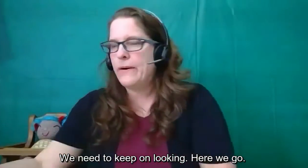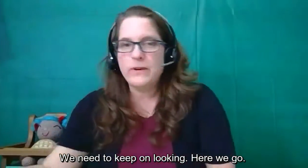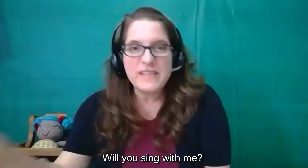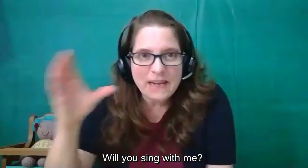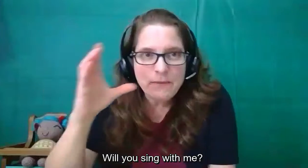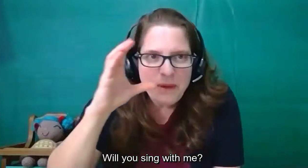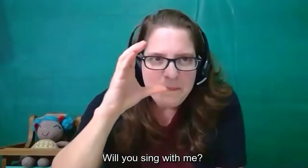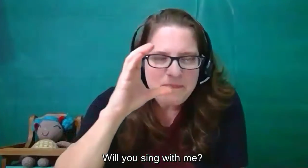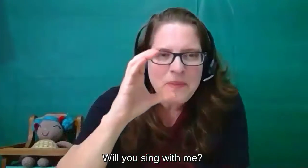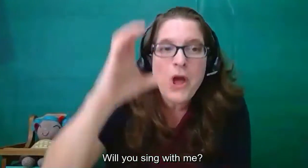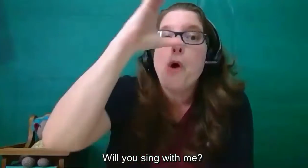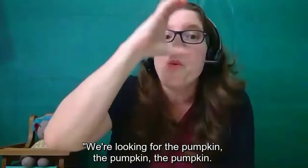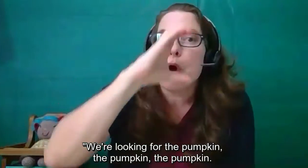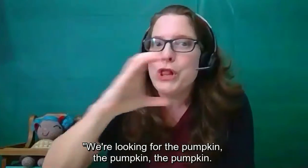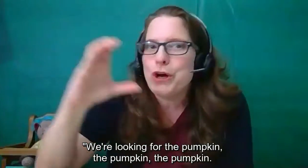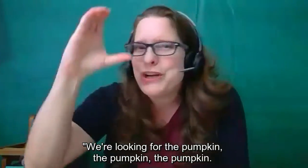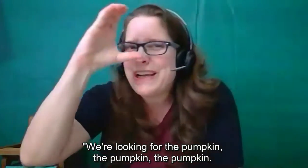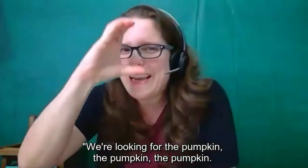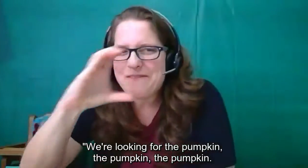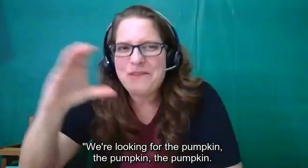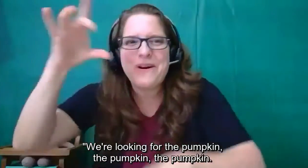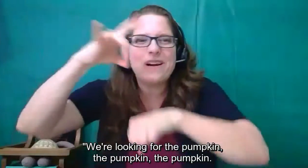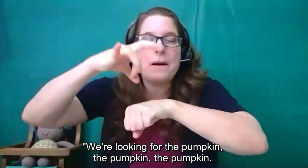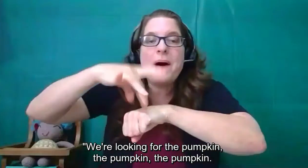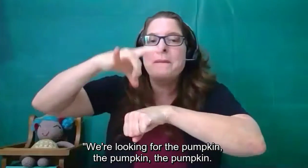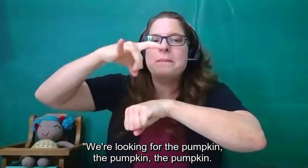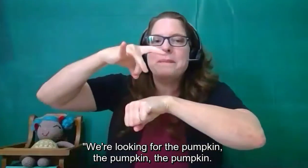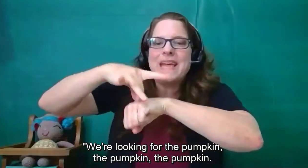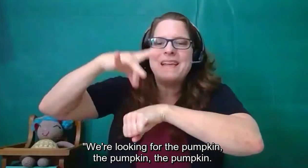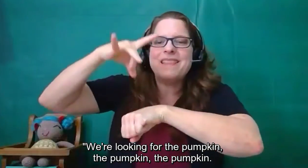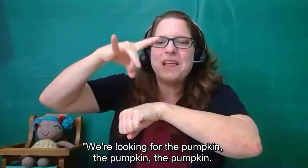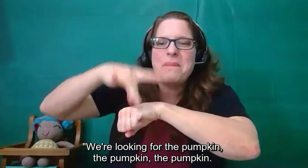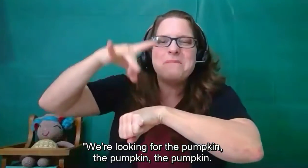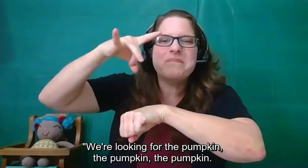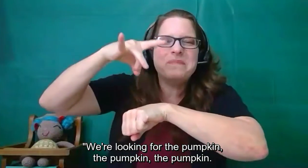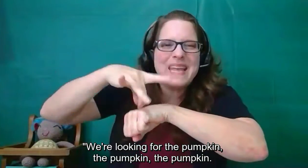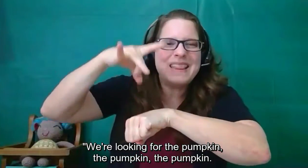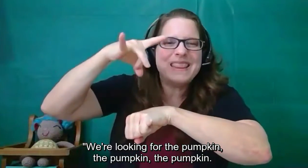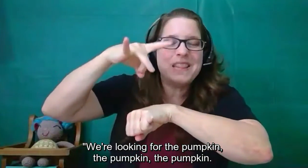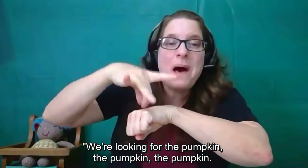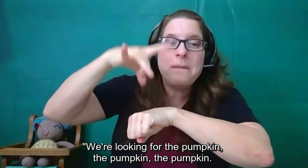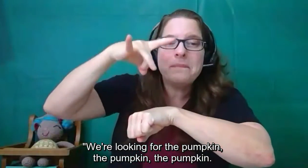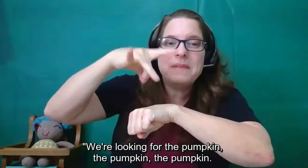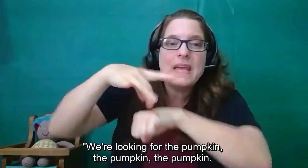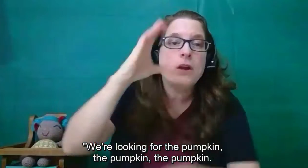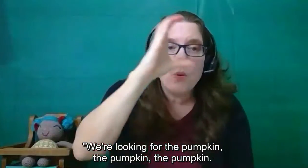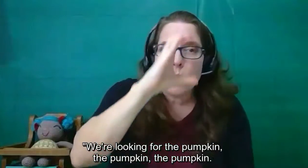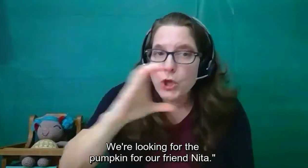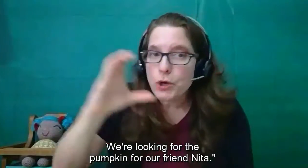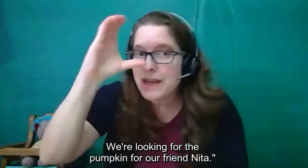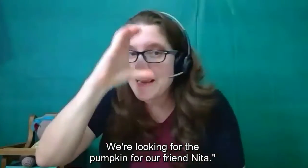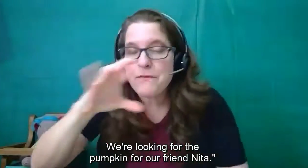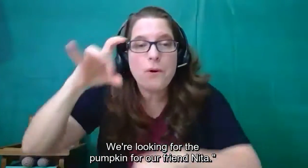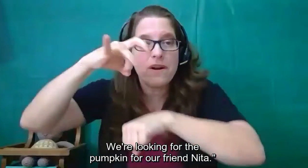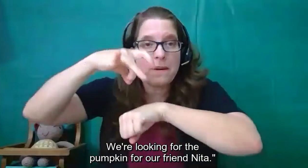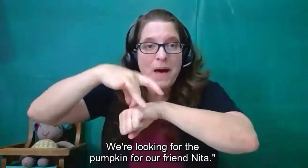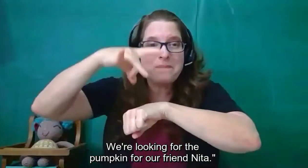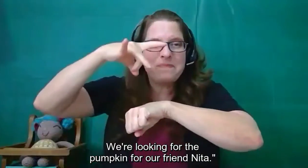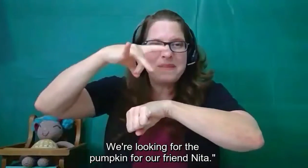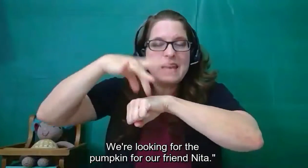Will you sing with me? We're looking for the pumpkin, the pumpkin, the pumpkin. We're looking for the pumpkin